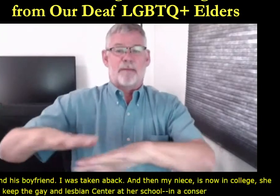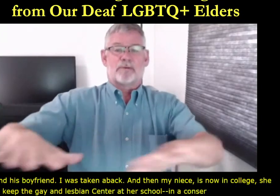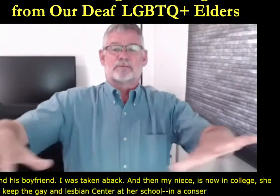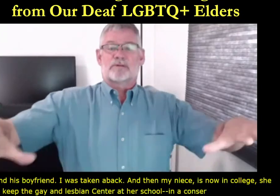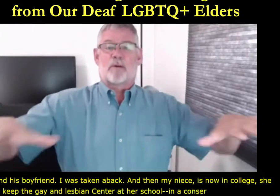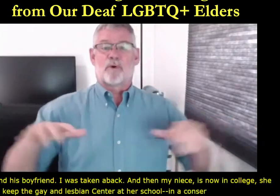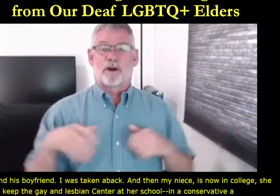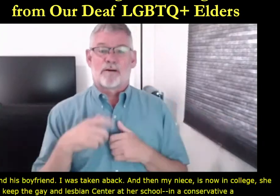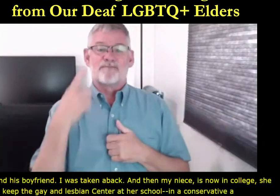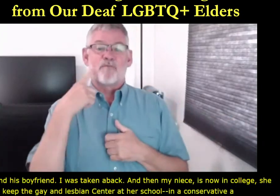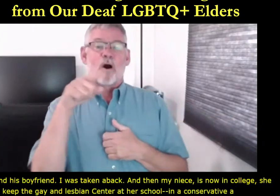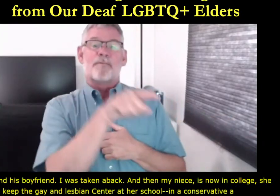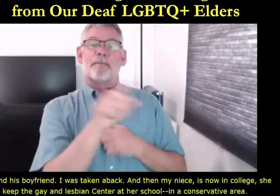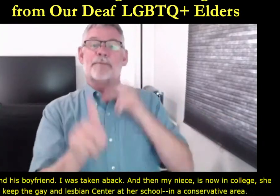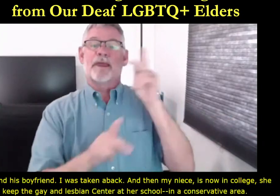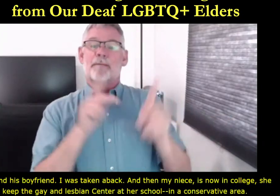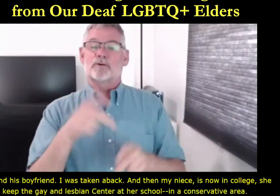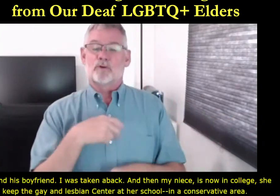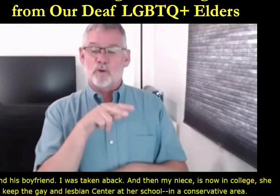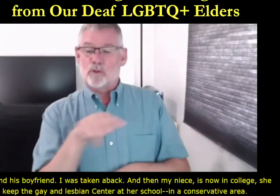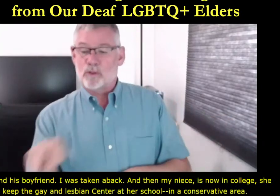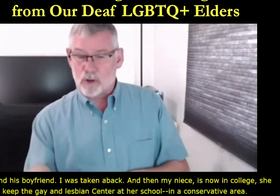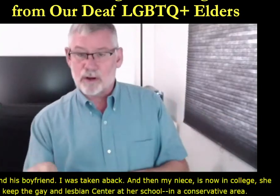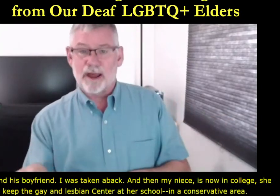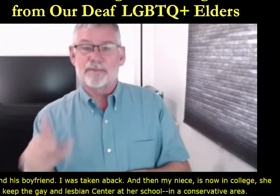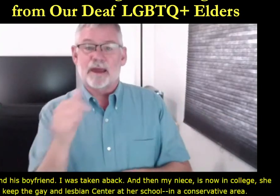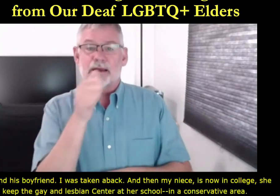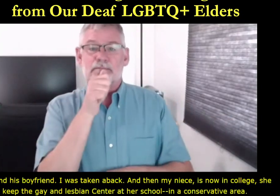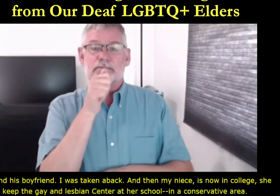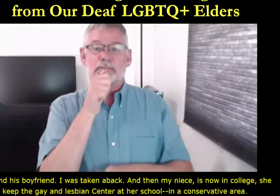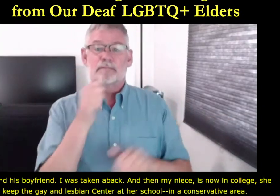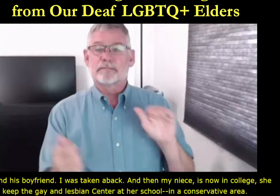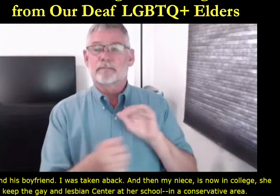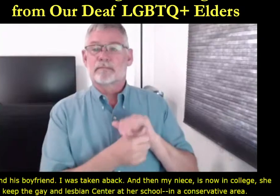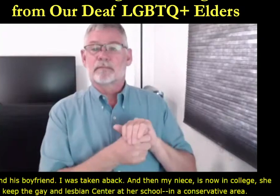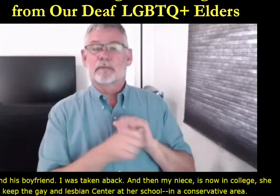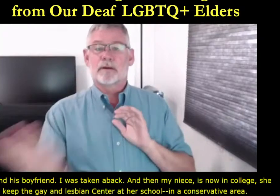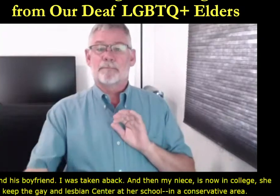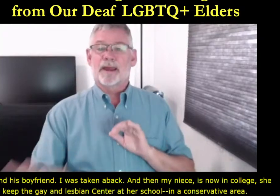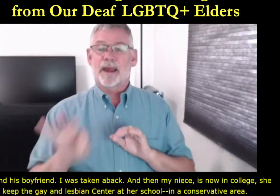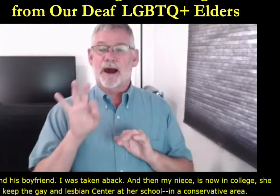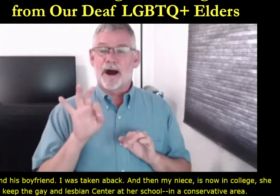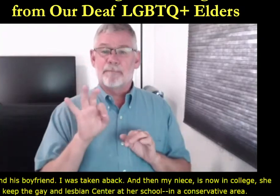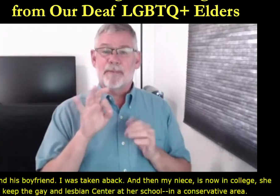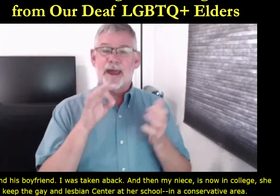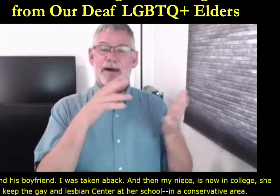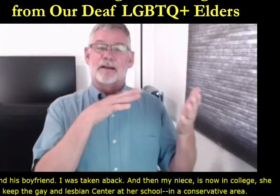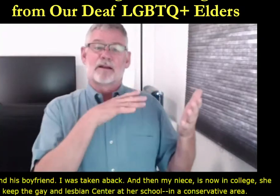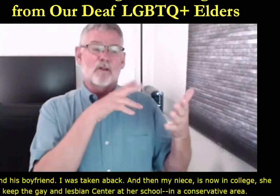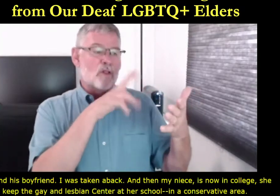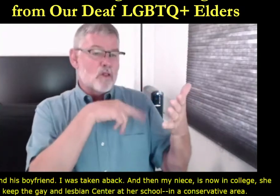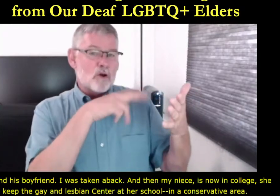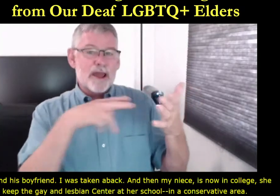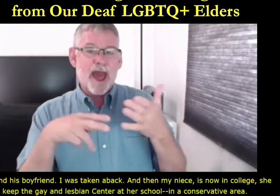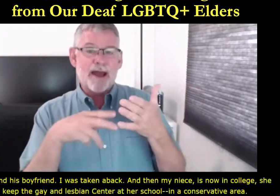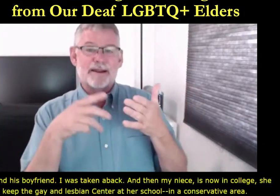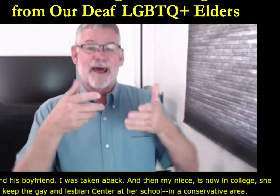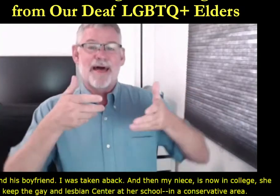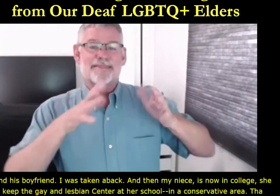provided on the table for people to look over you know in private and then maybe they would come by